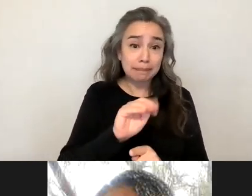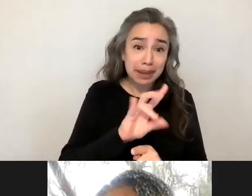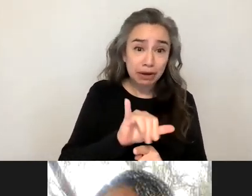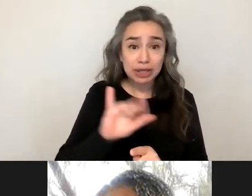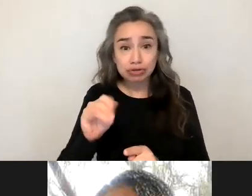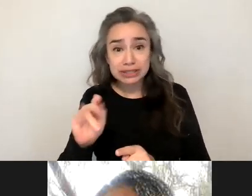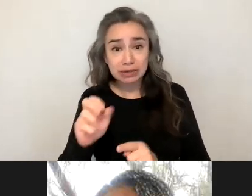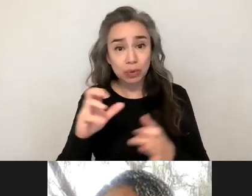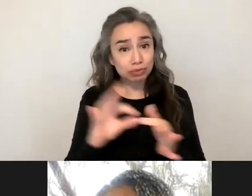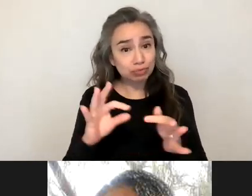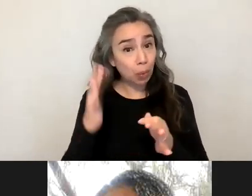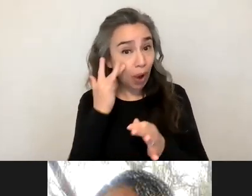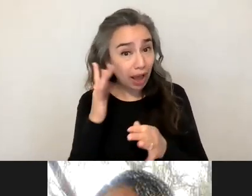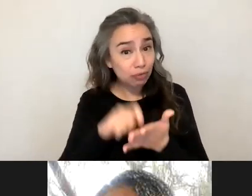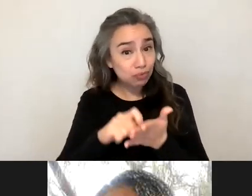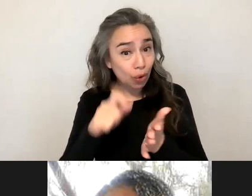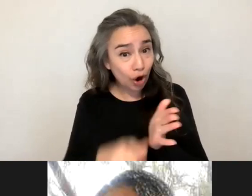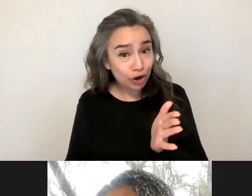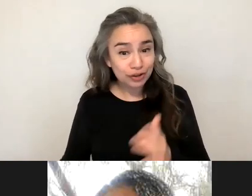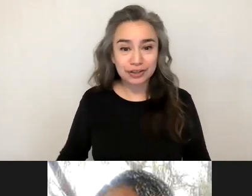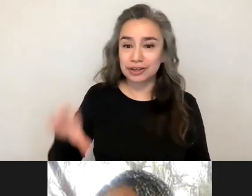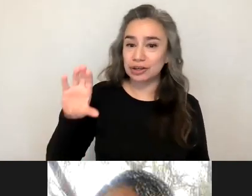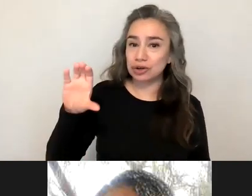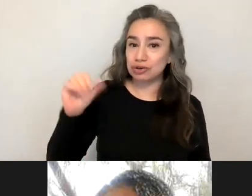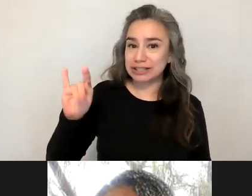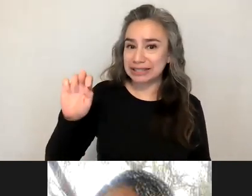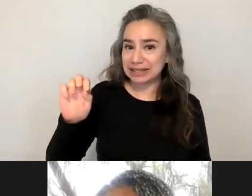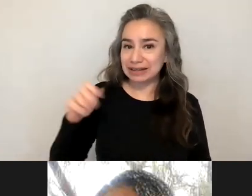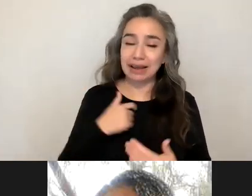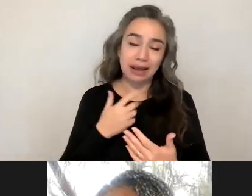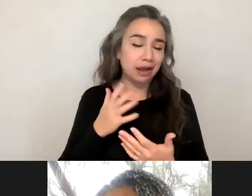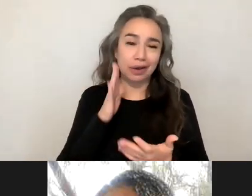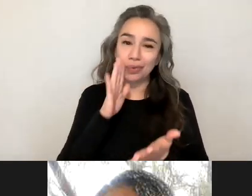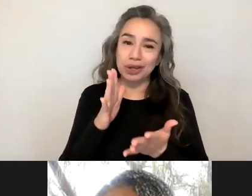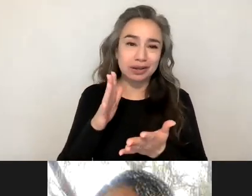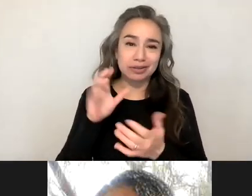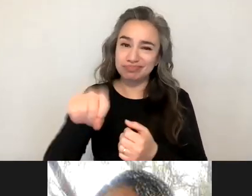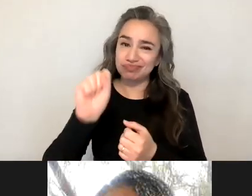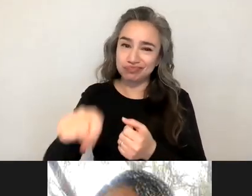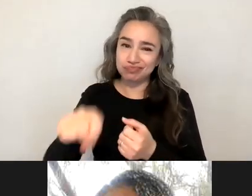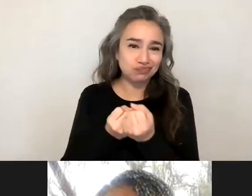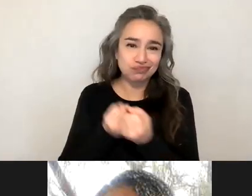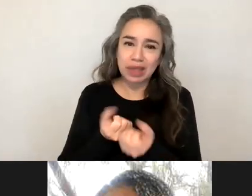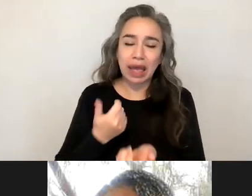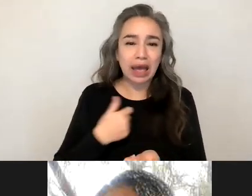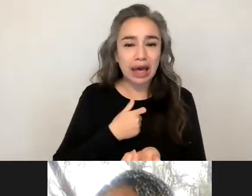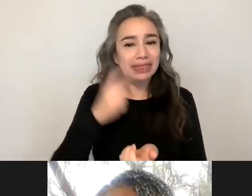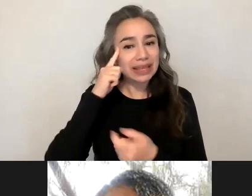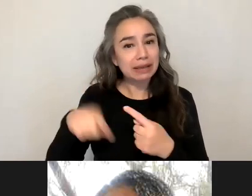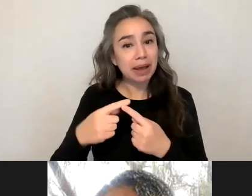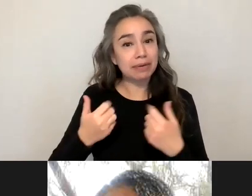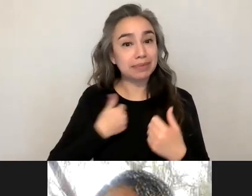that? I would just echo that, as somebody who I think of myself as an interdisciplinary scholar focused on